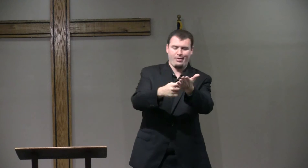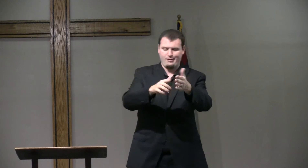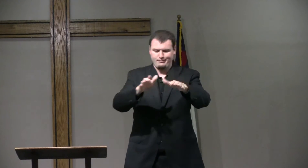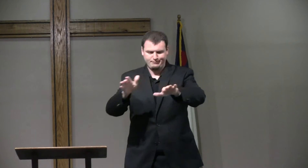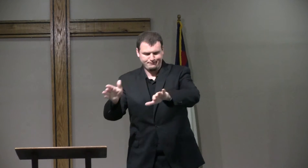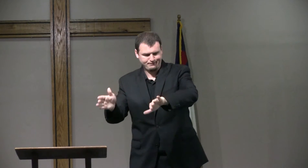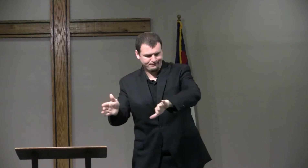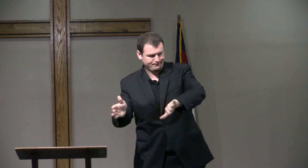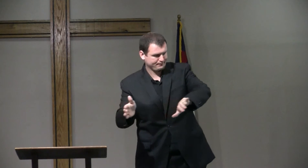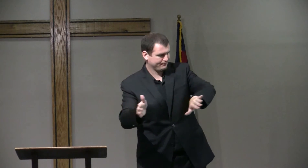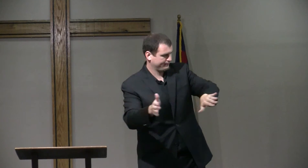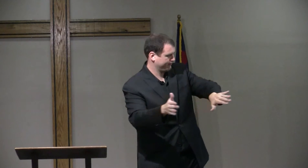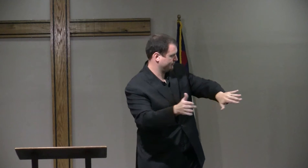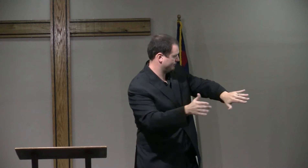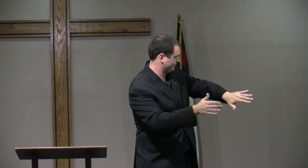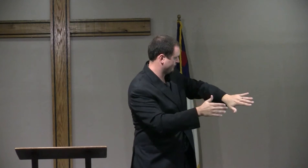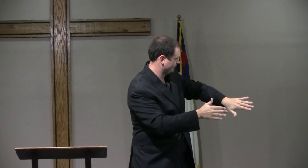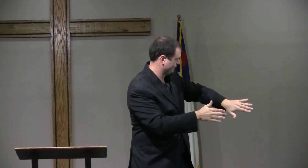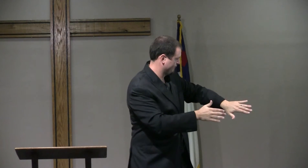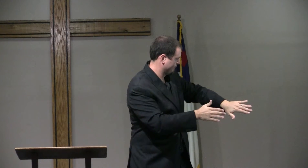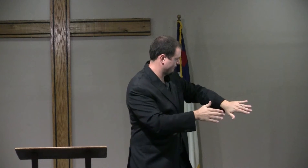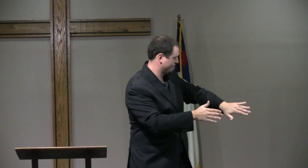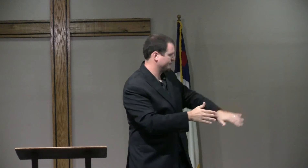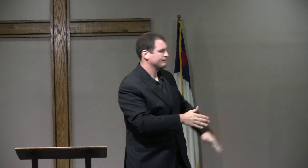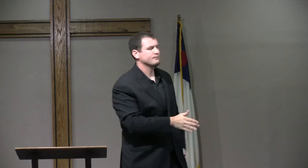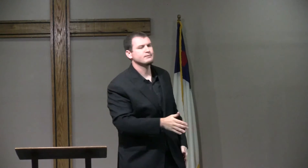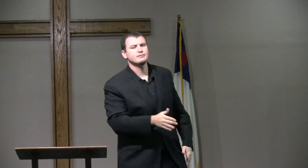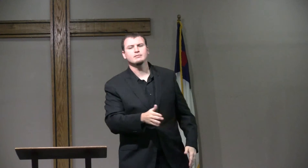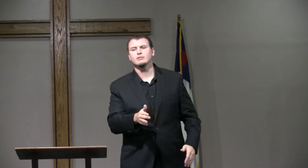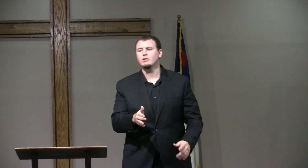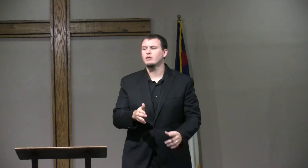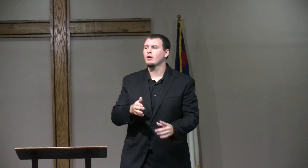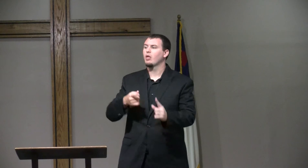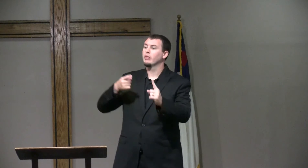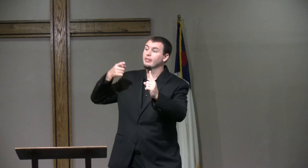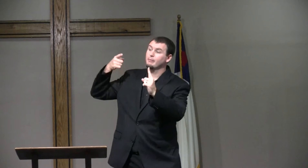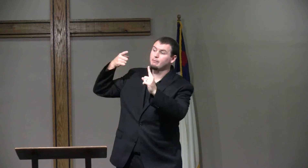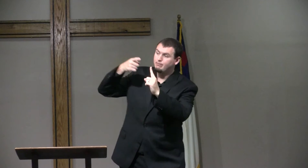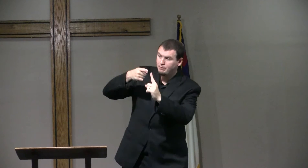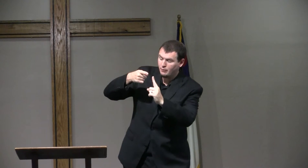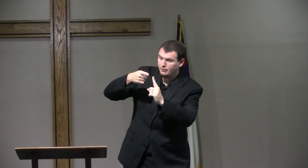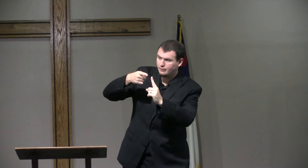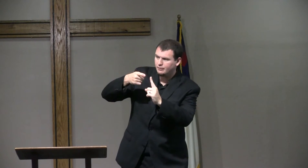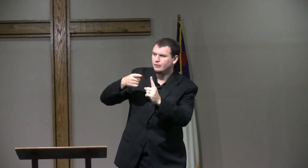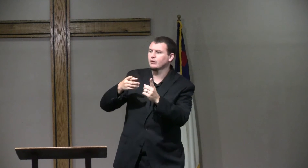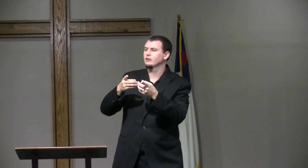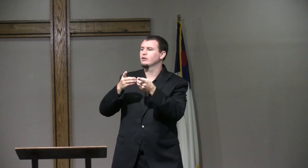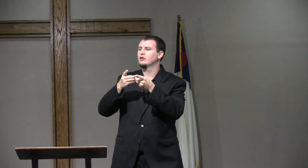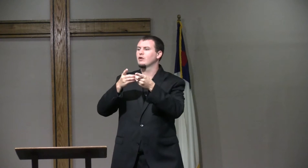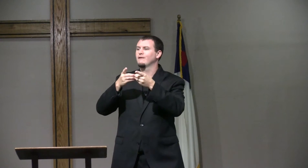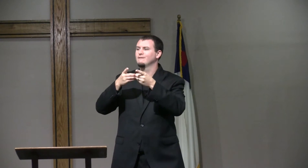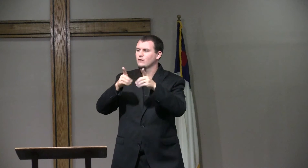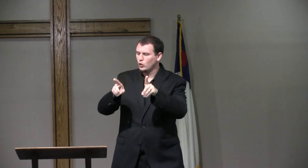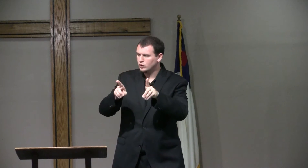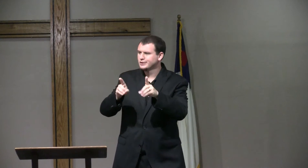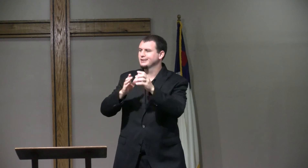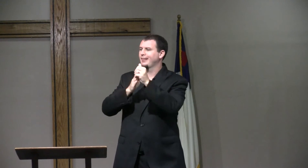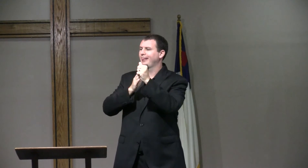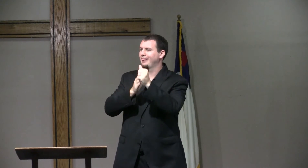Now we could talk about this more, but putting it aside, the point here